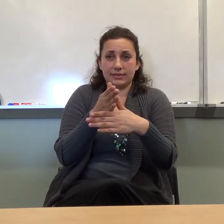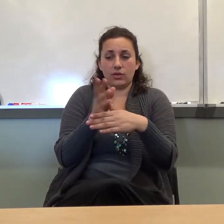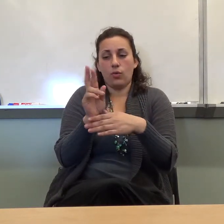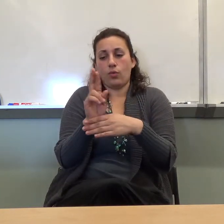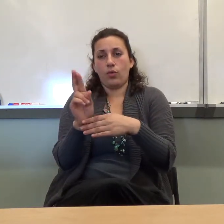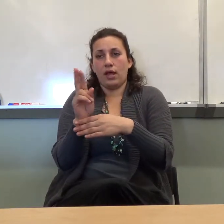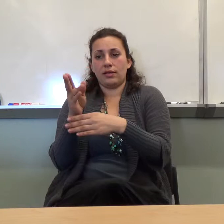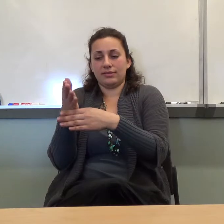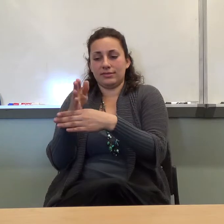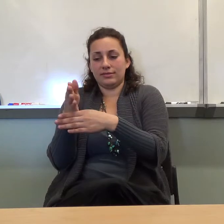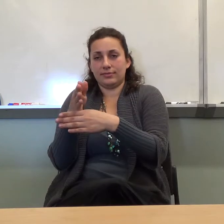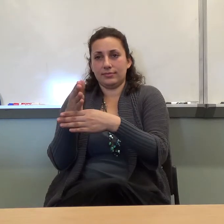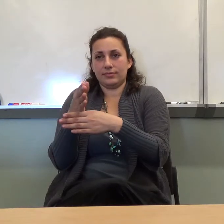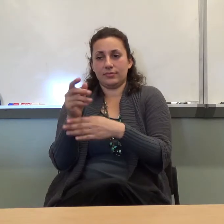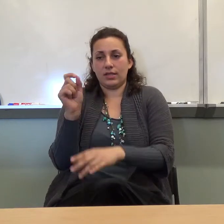one.